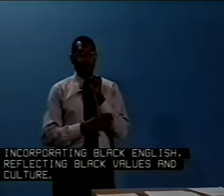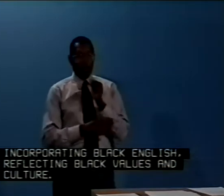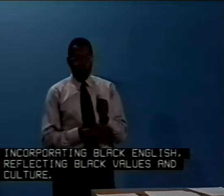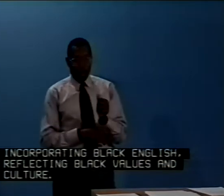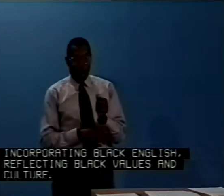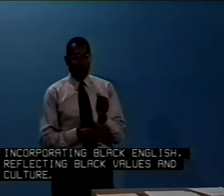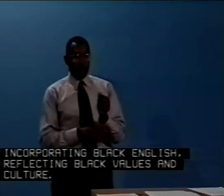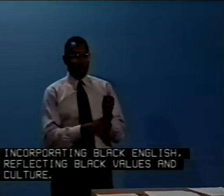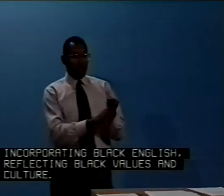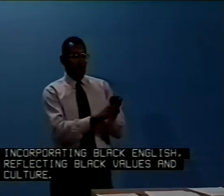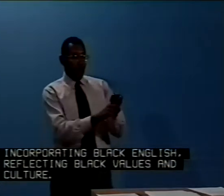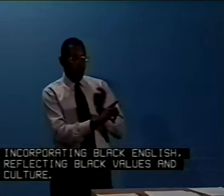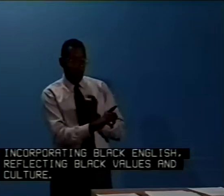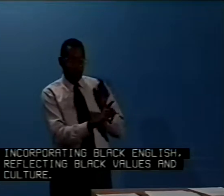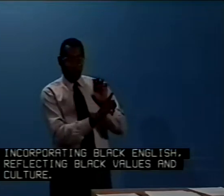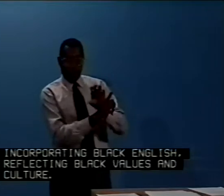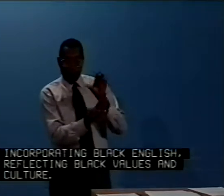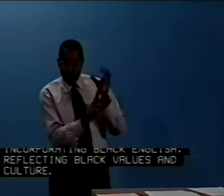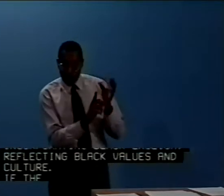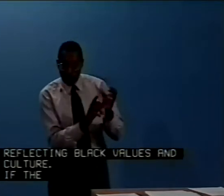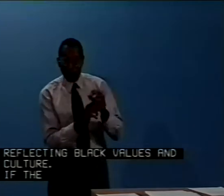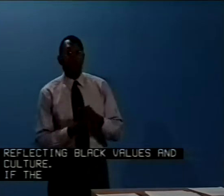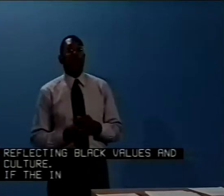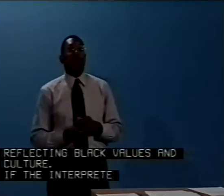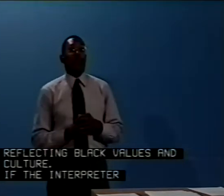If the interpreter is not from the culture,